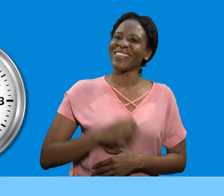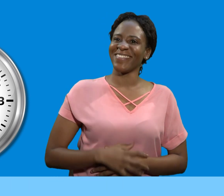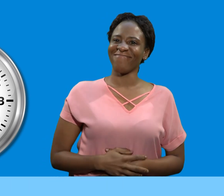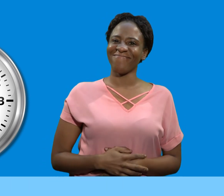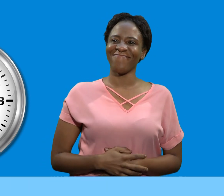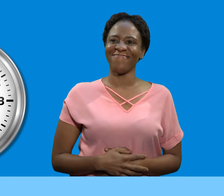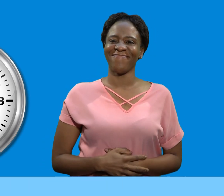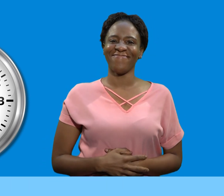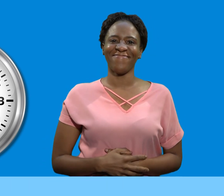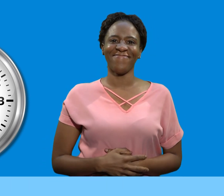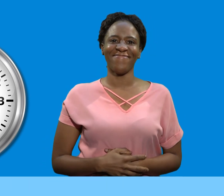Good.